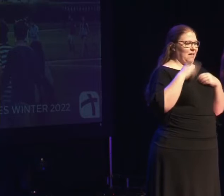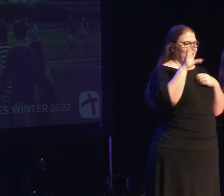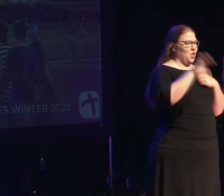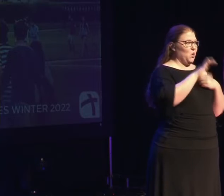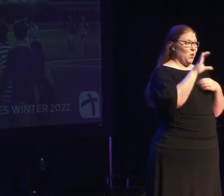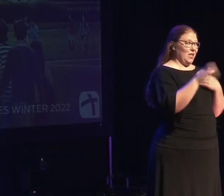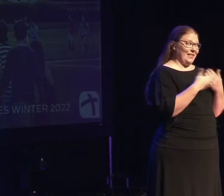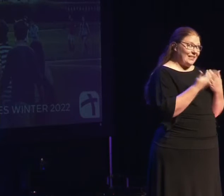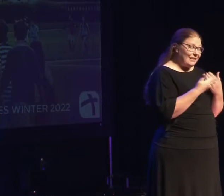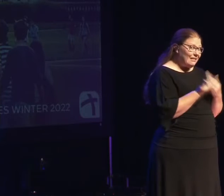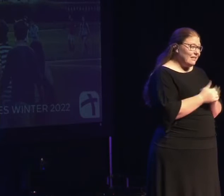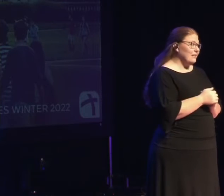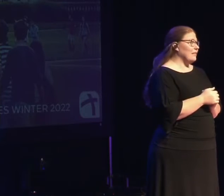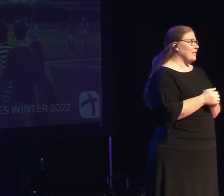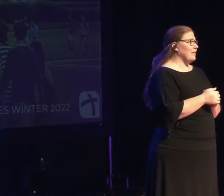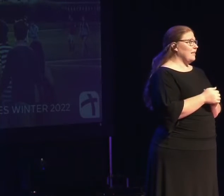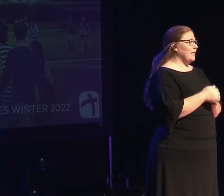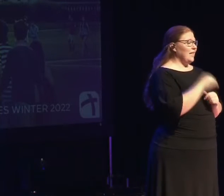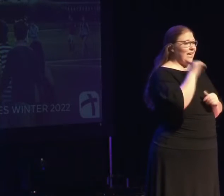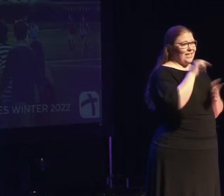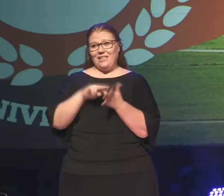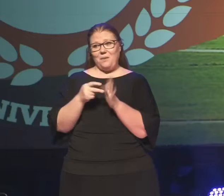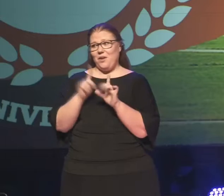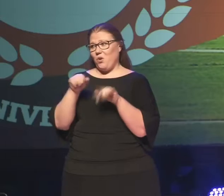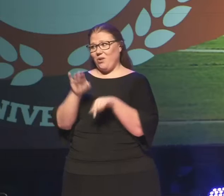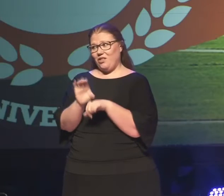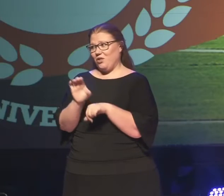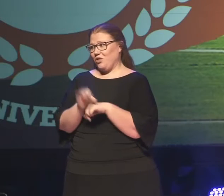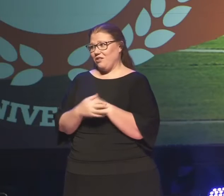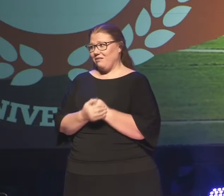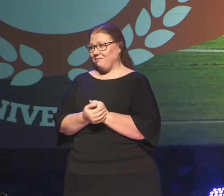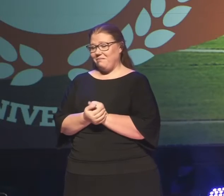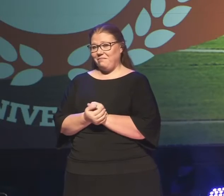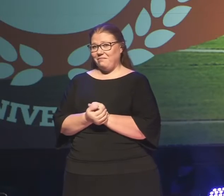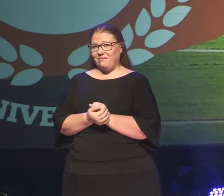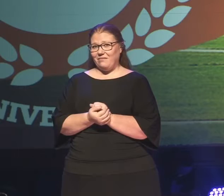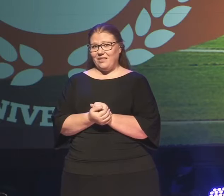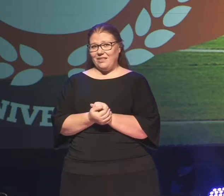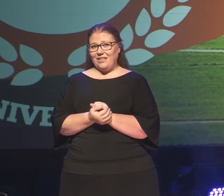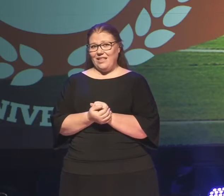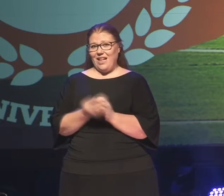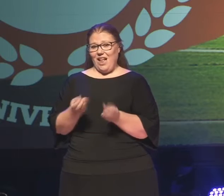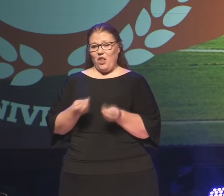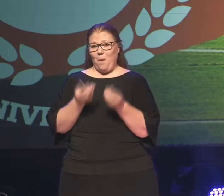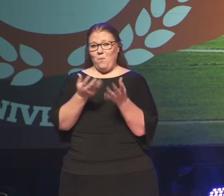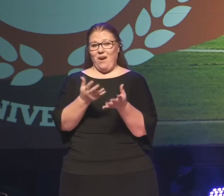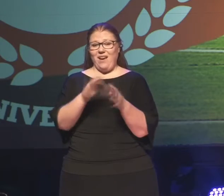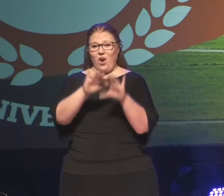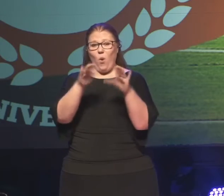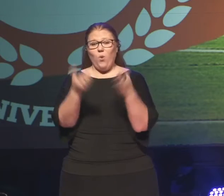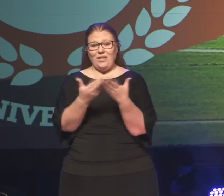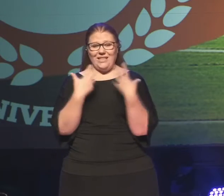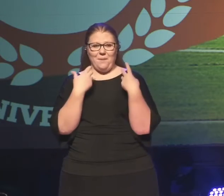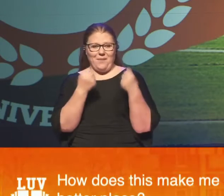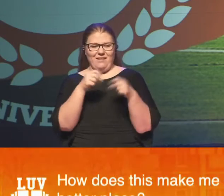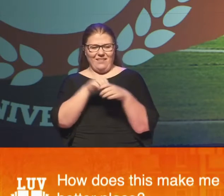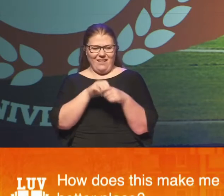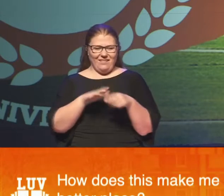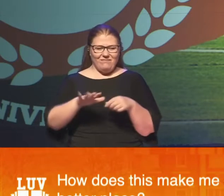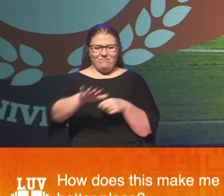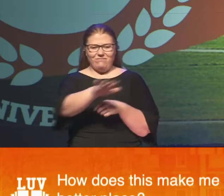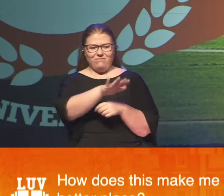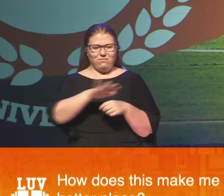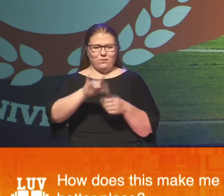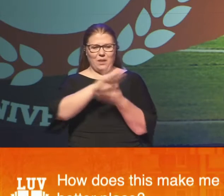easy. It's not going to church, right? It's bringing wholeness and peace into those spaces. And